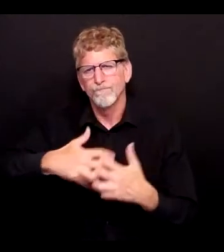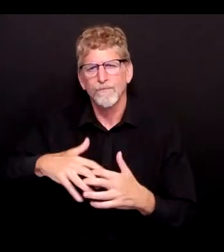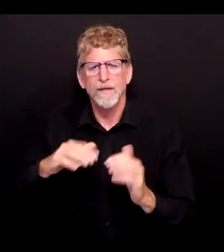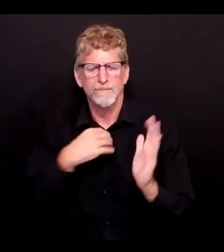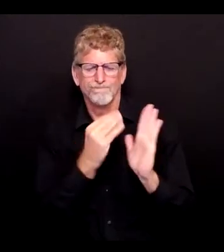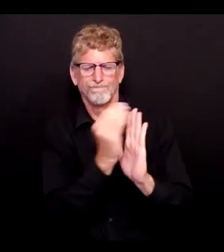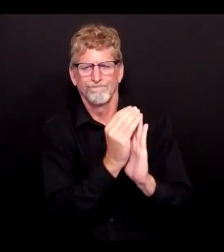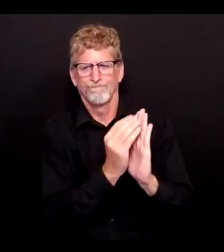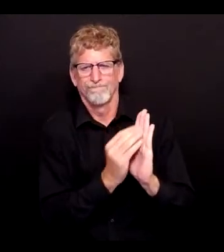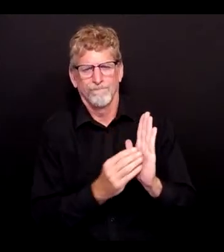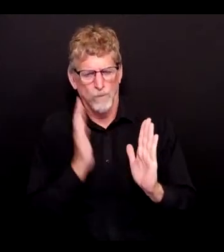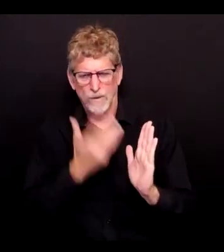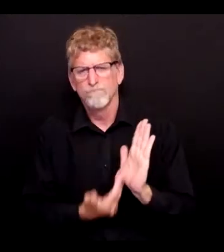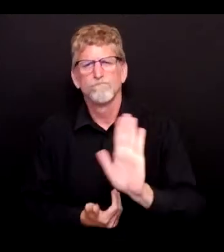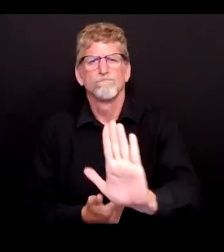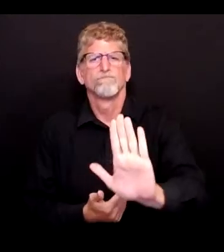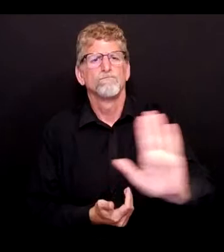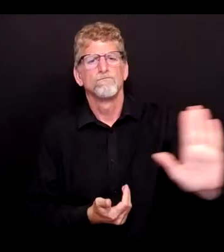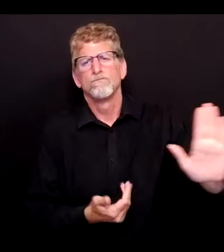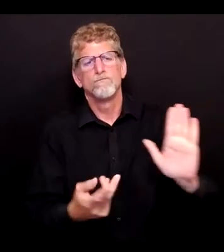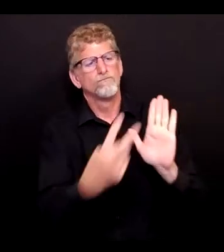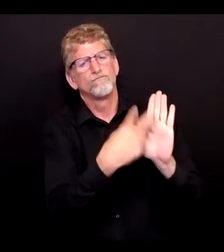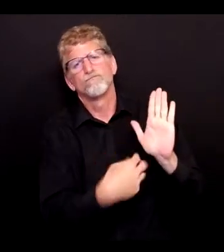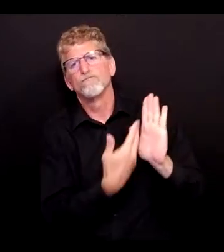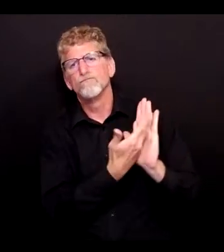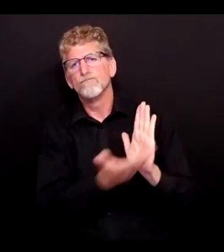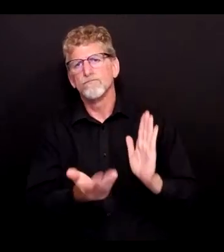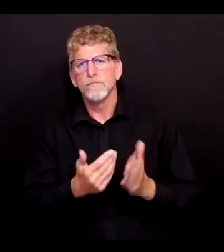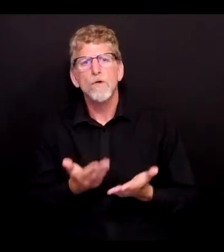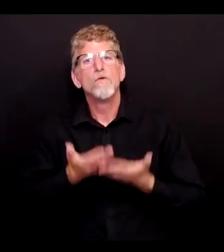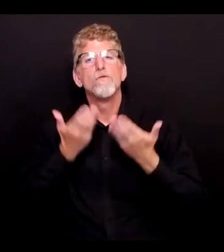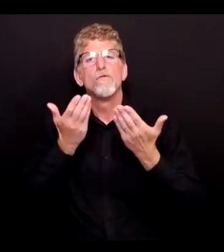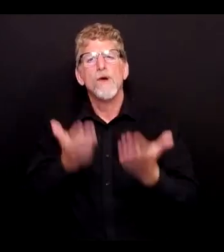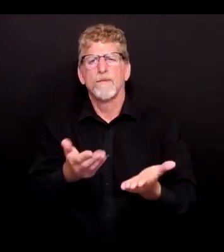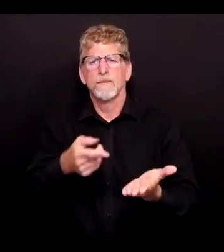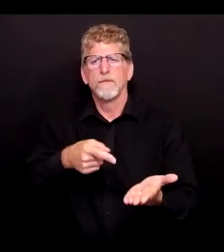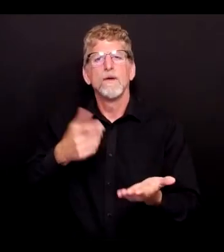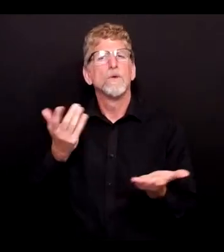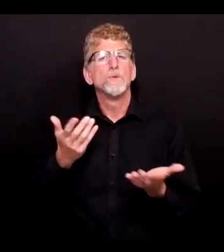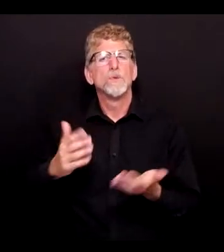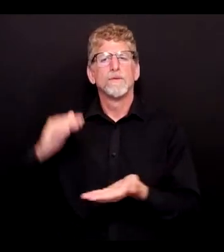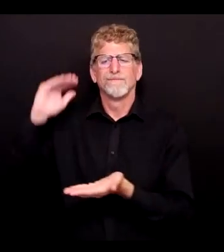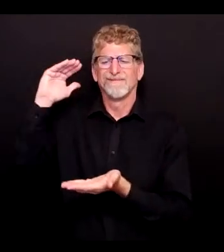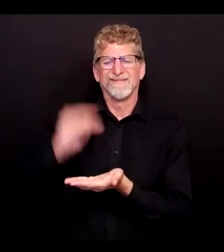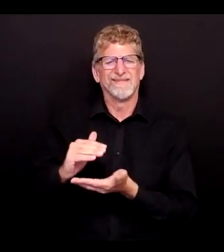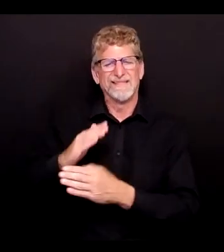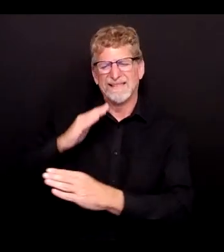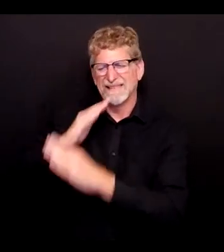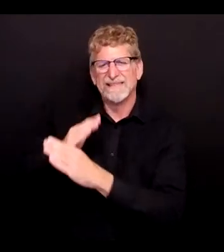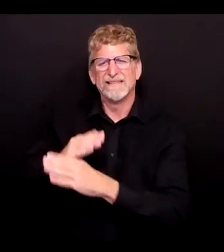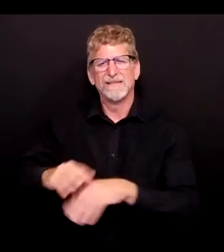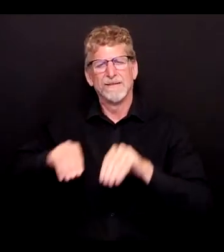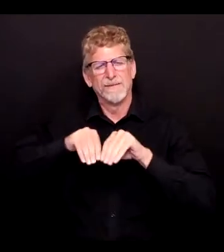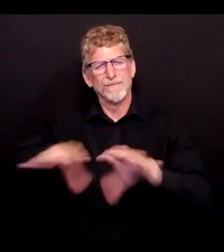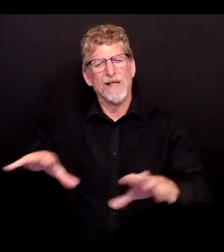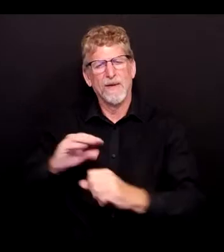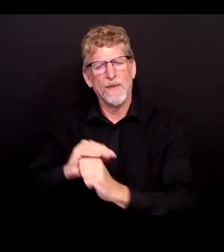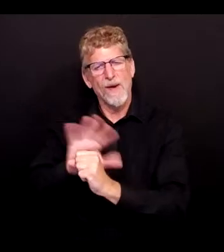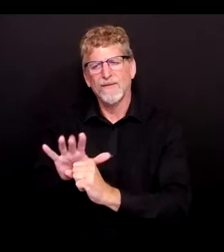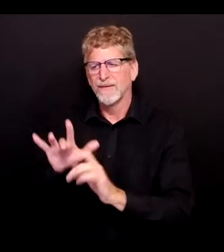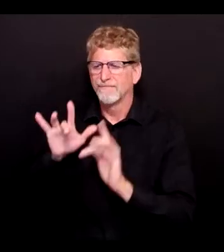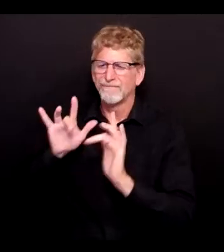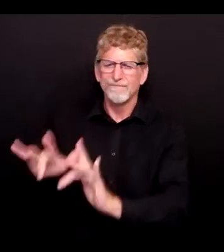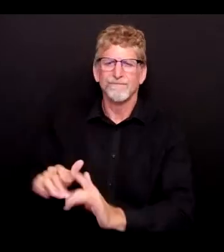gave try to minimize the number of using at one point, the mosque, and